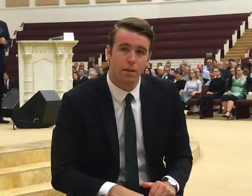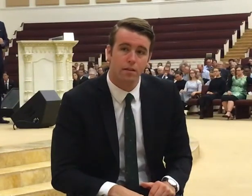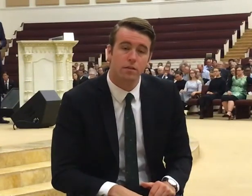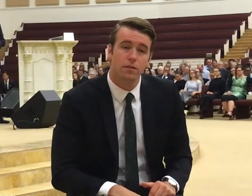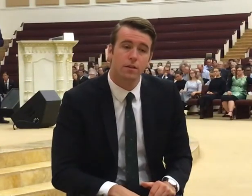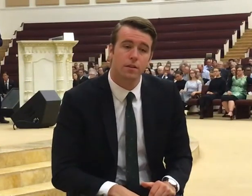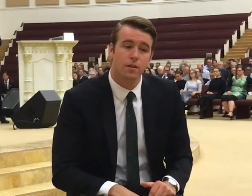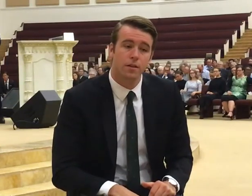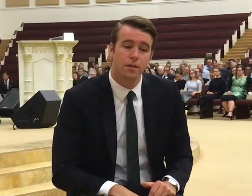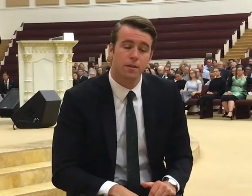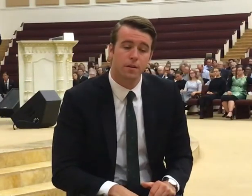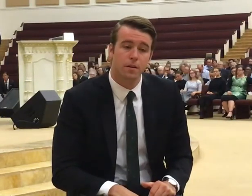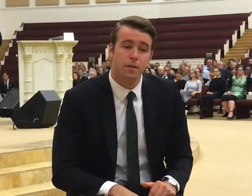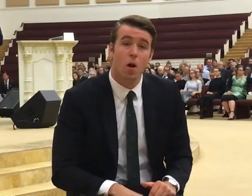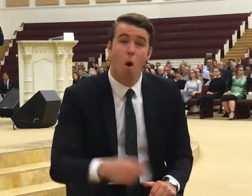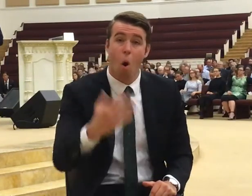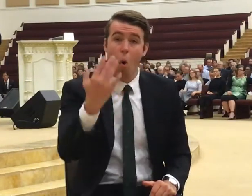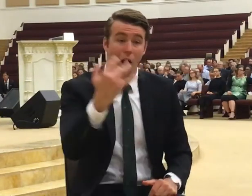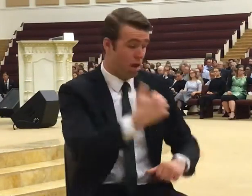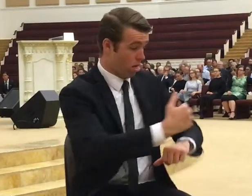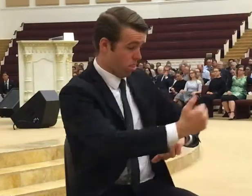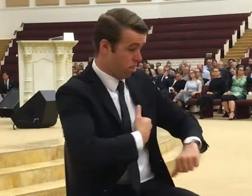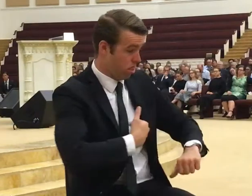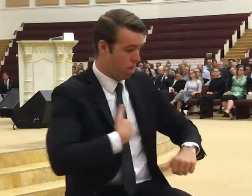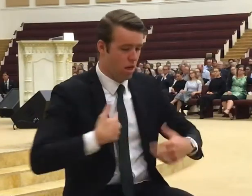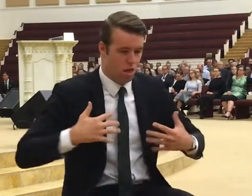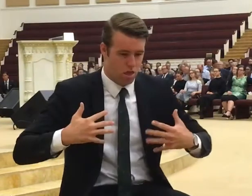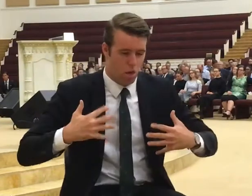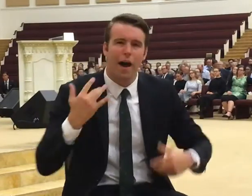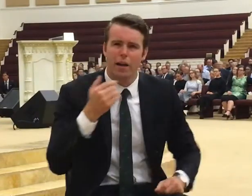Why does that intimidate us so much?